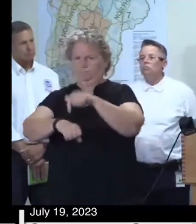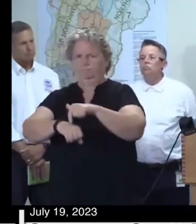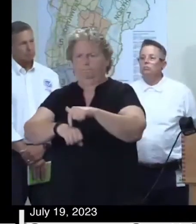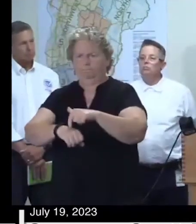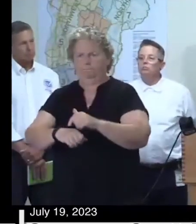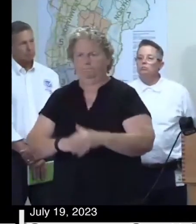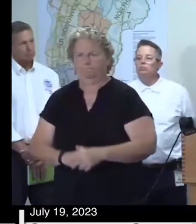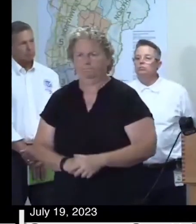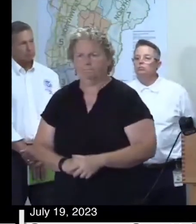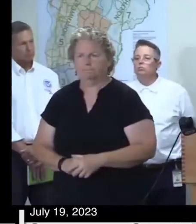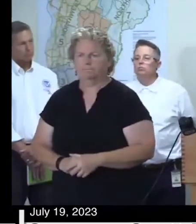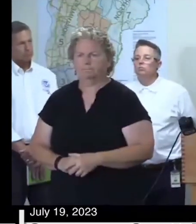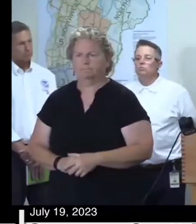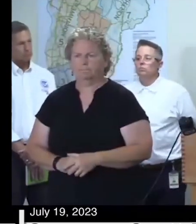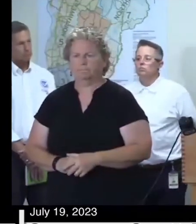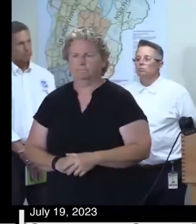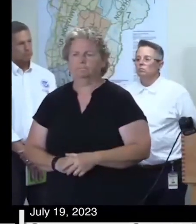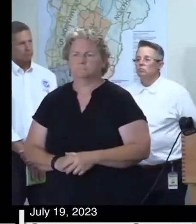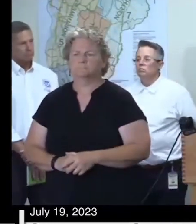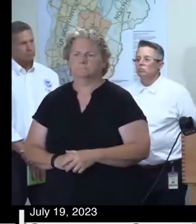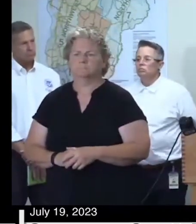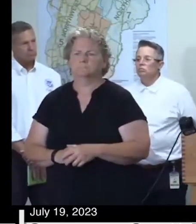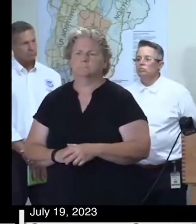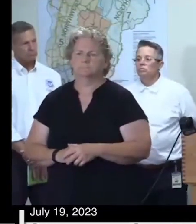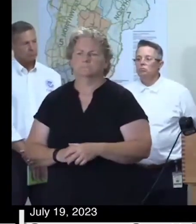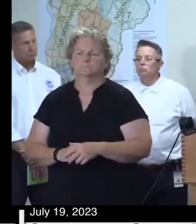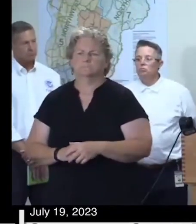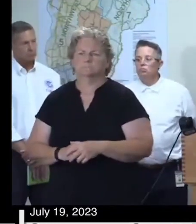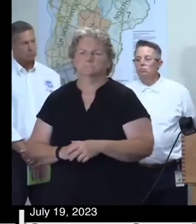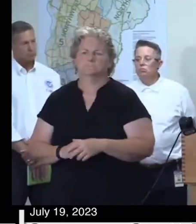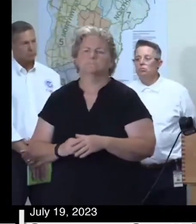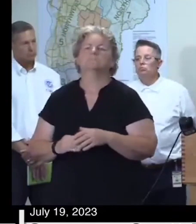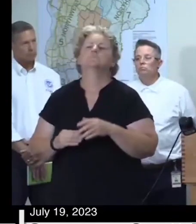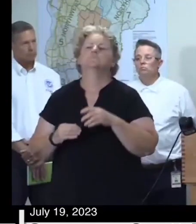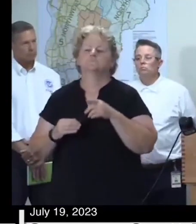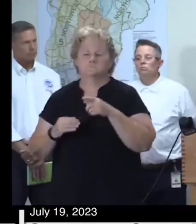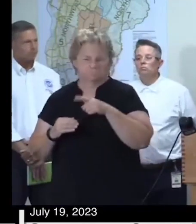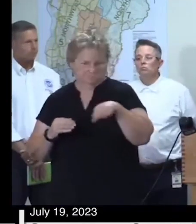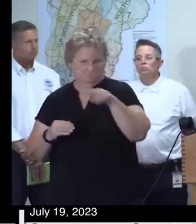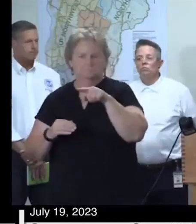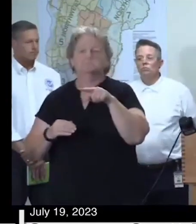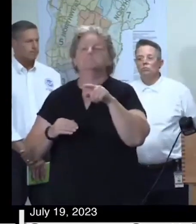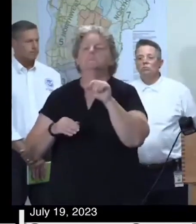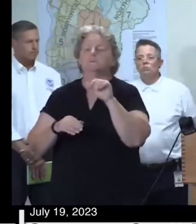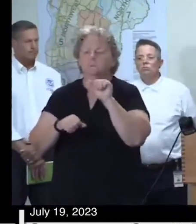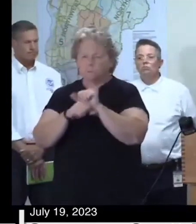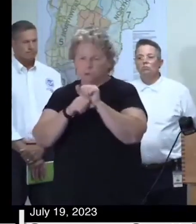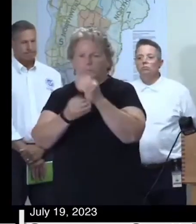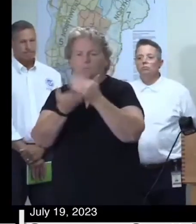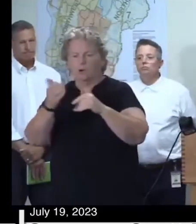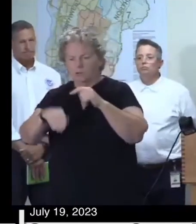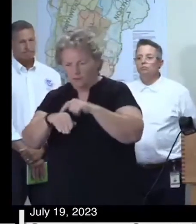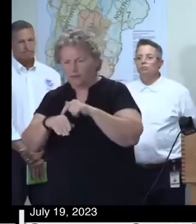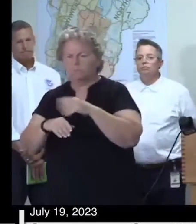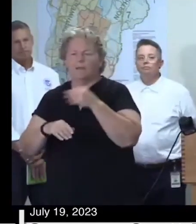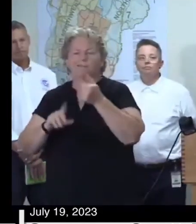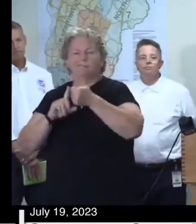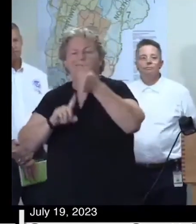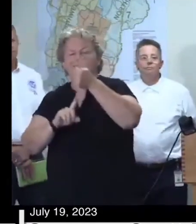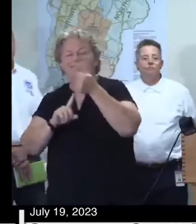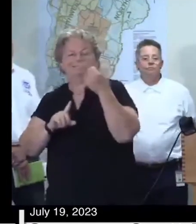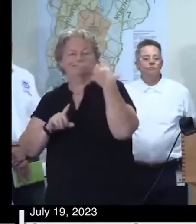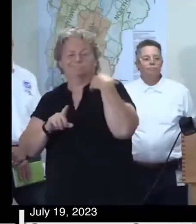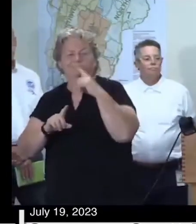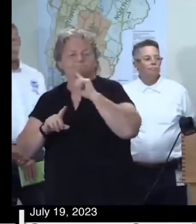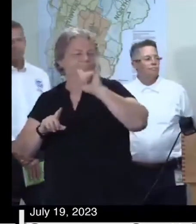airmen that have come on orders to meet these missions that the state needs from us. Thank you.